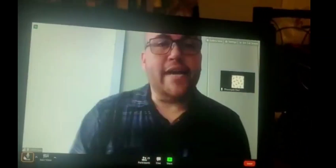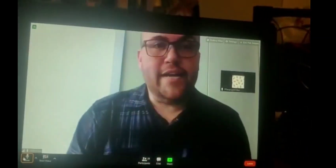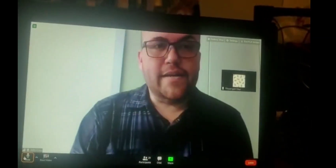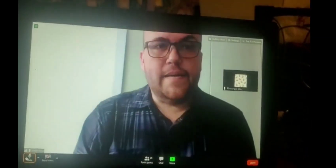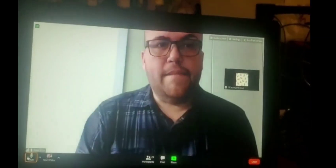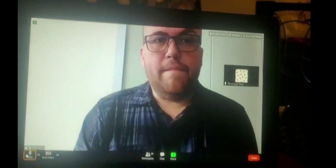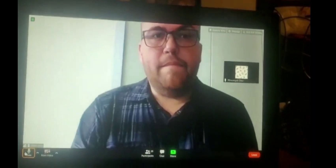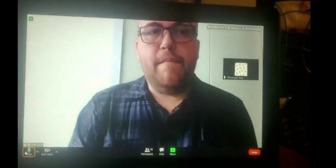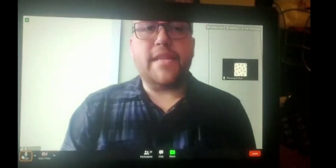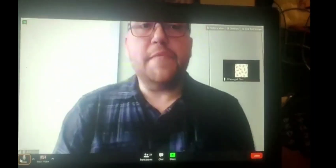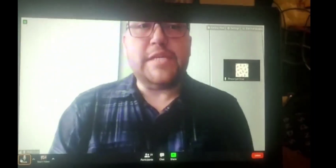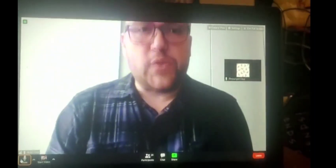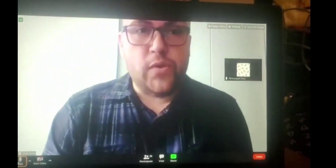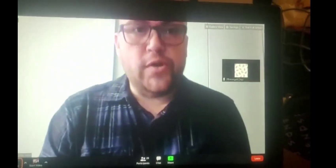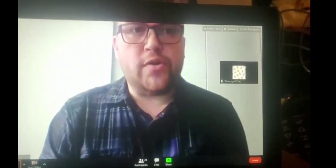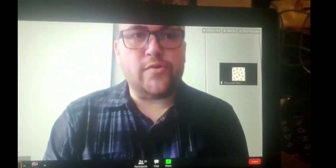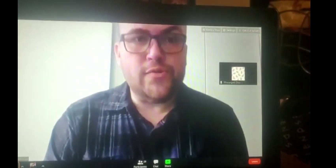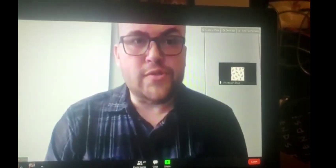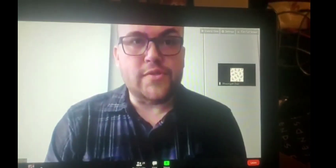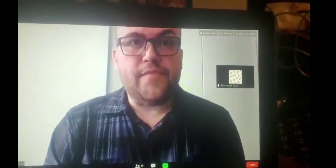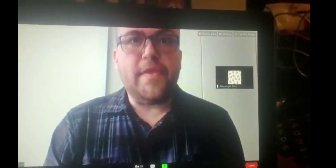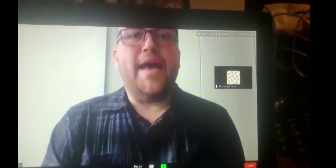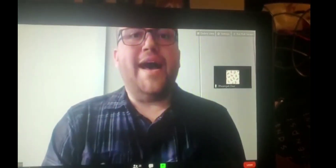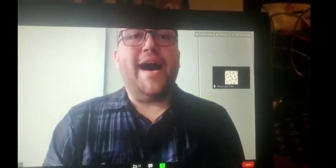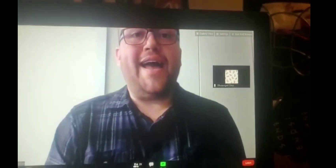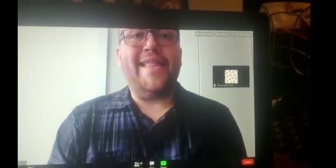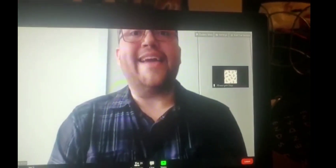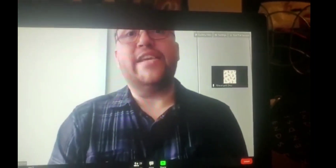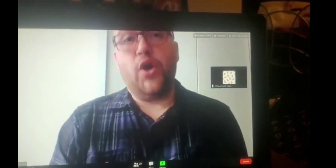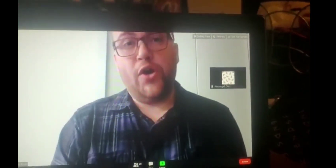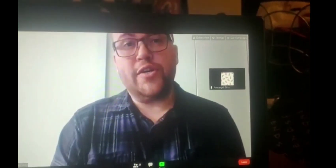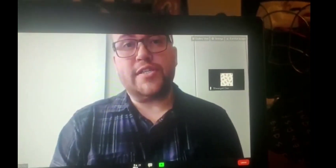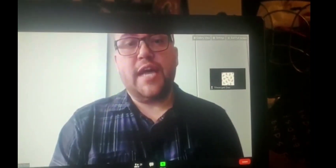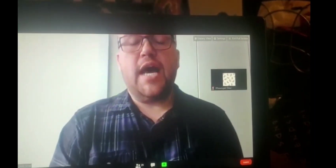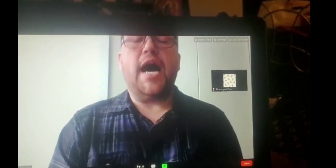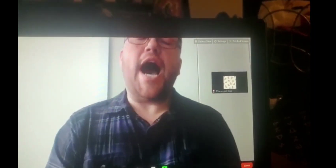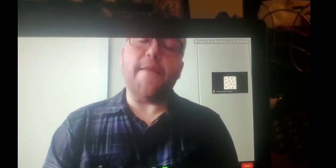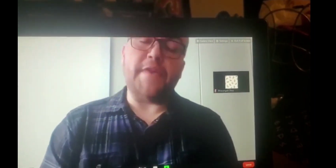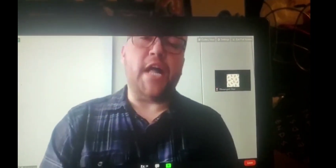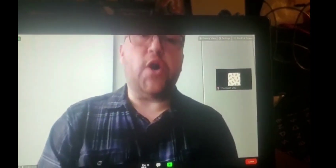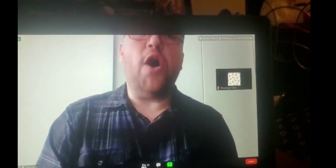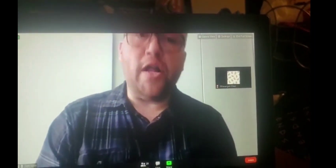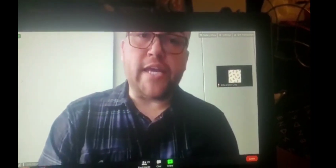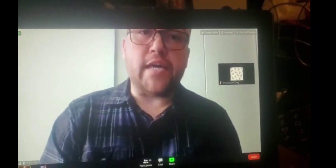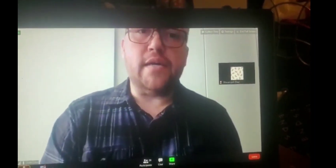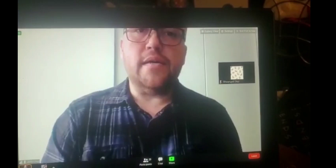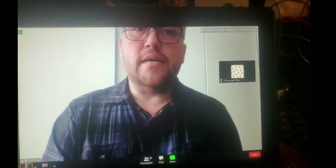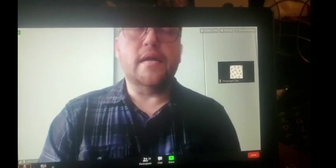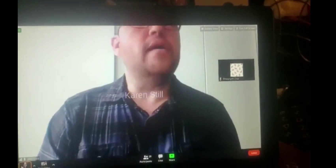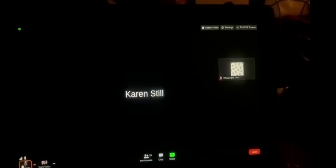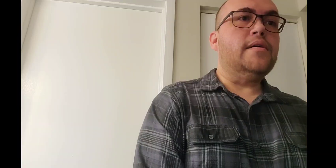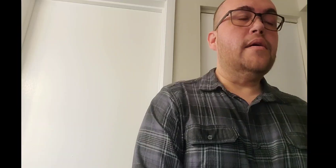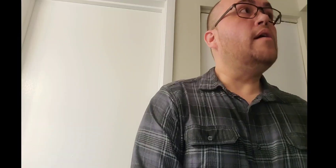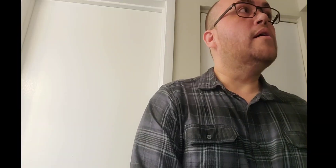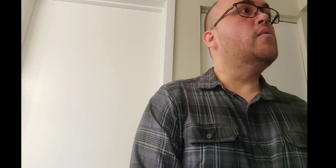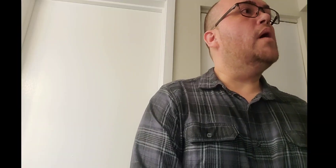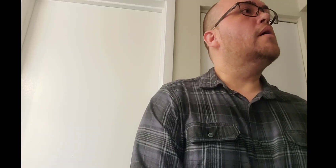hi my name is julio cruz and like the others i'm an alcoholic what